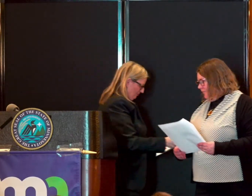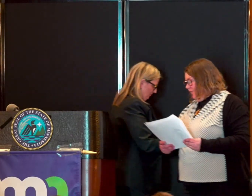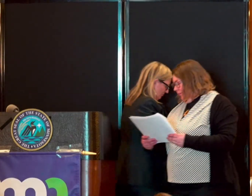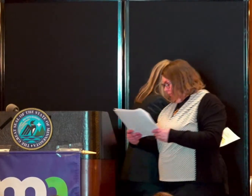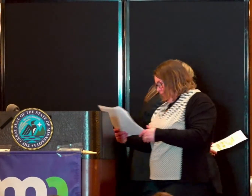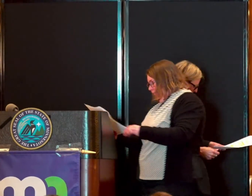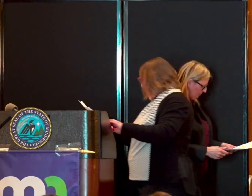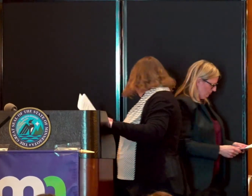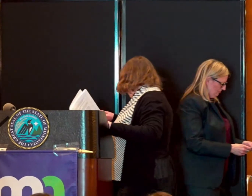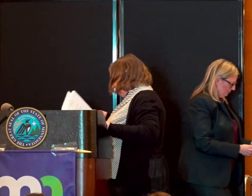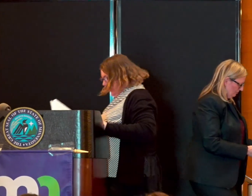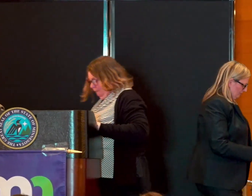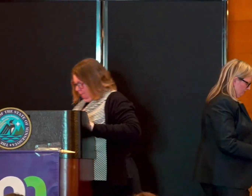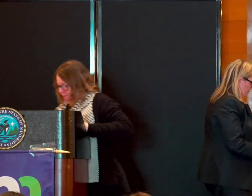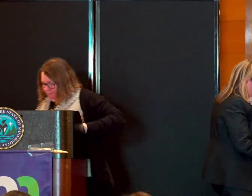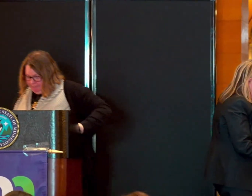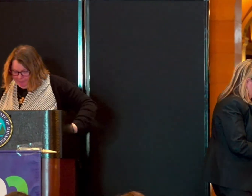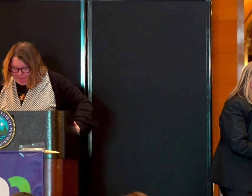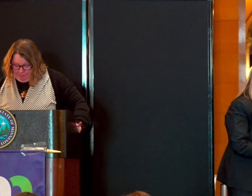And